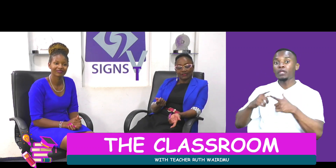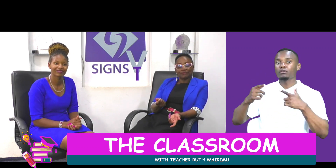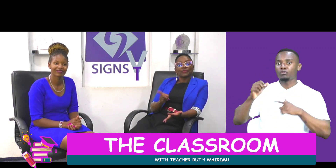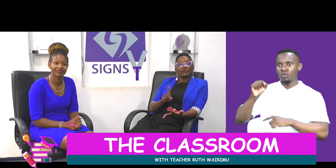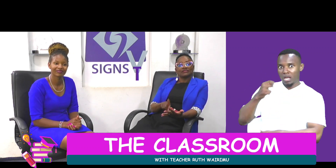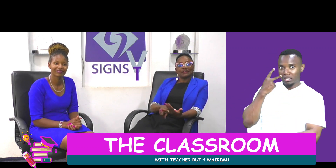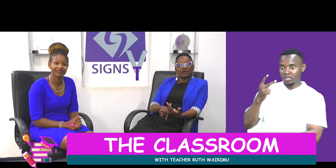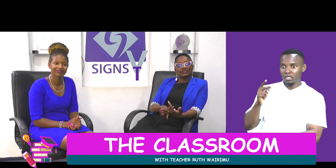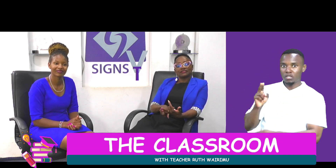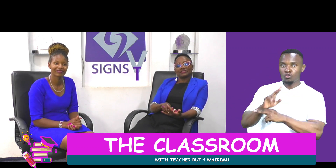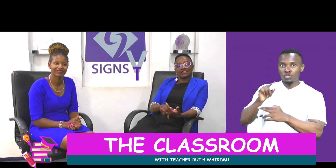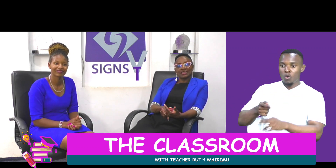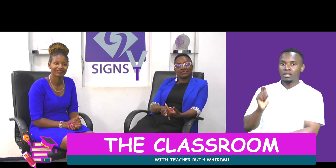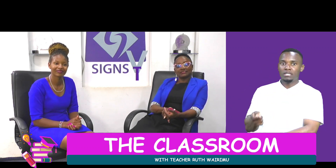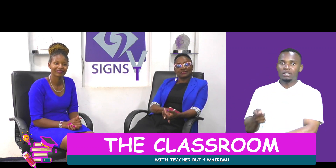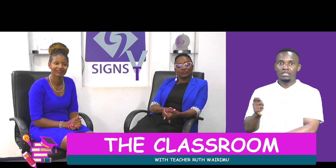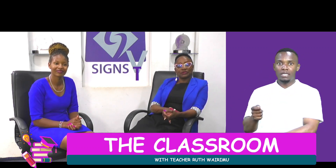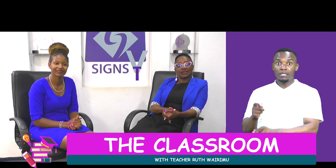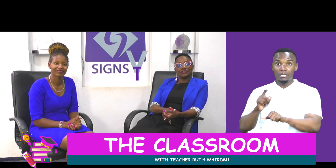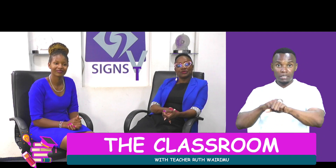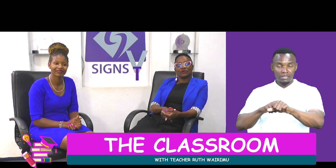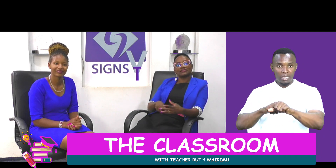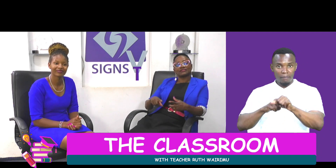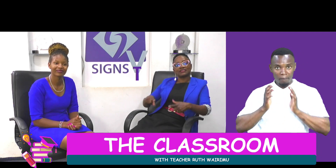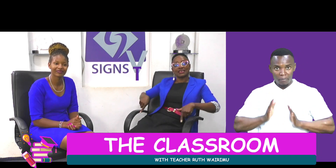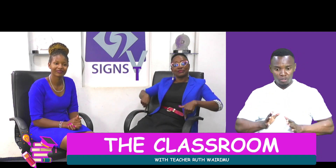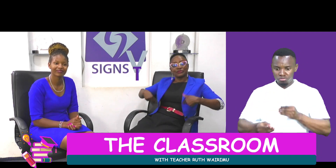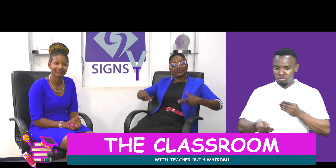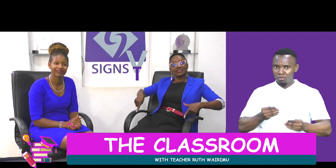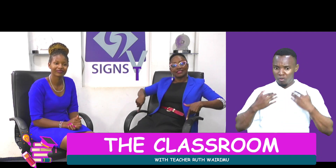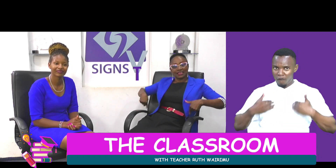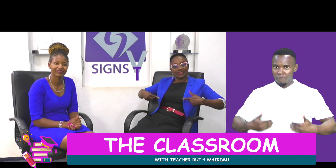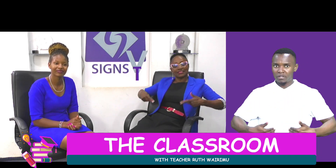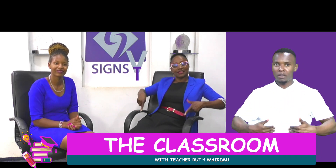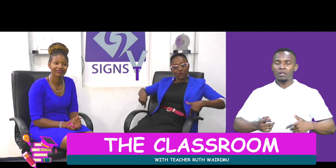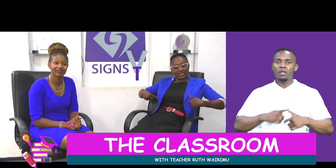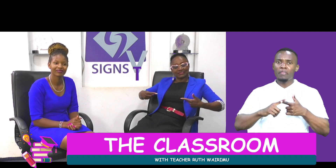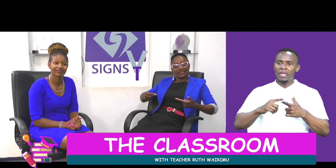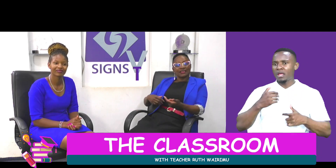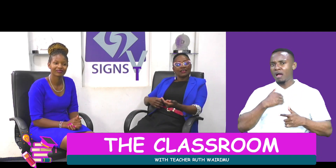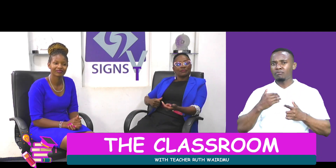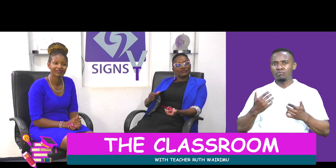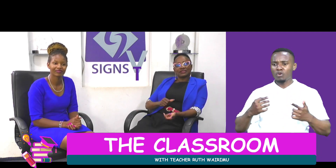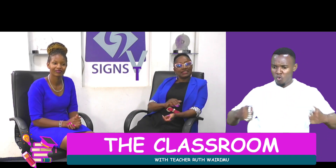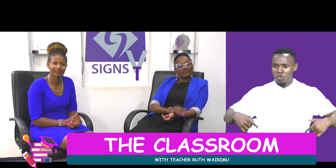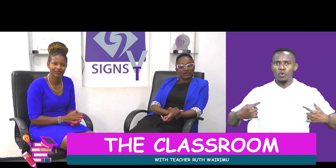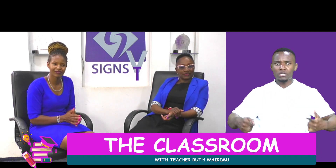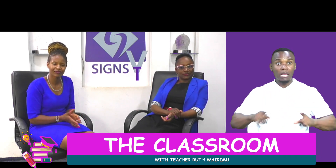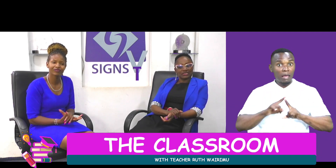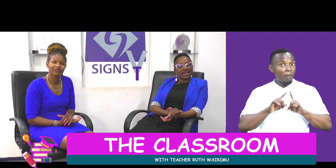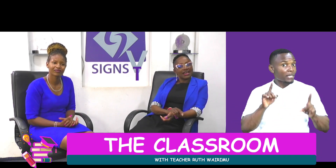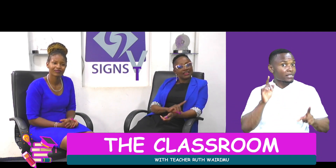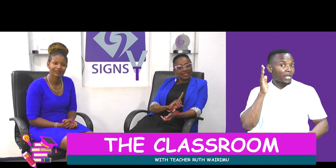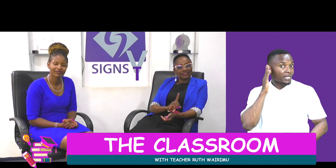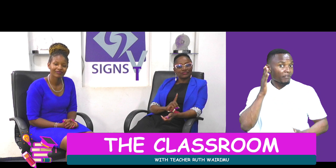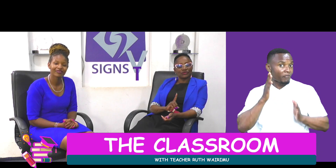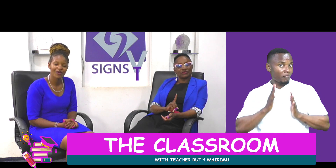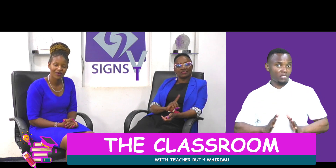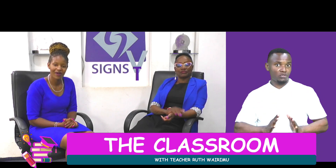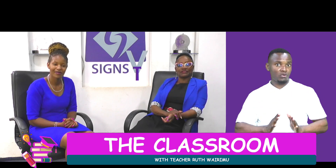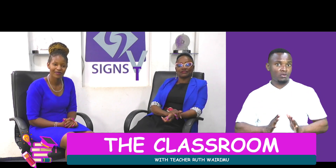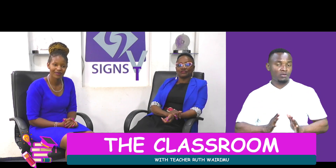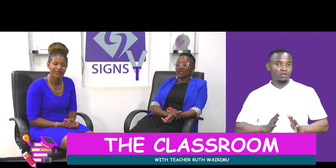yeah? When someone is physically disabled, you will always see them using the wheels. But for a deaf person, unless